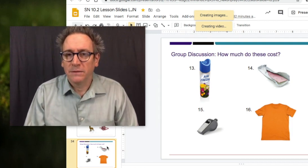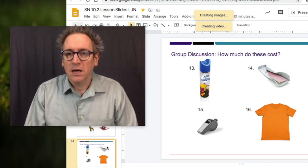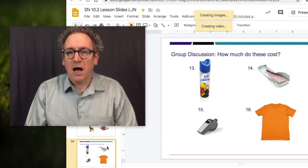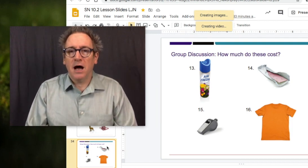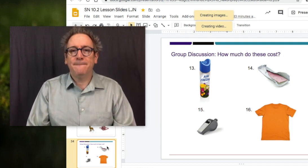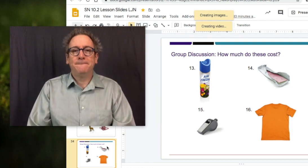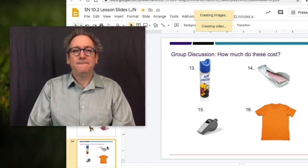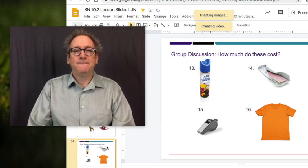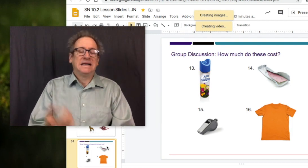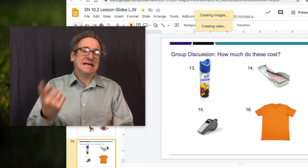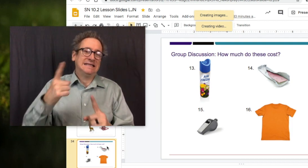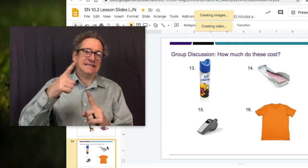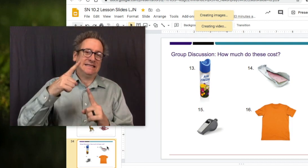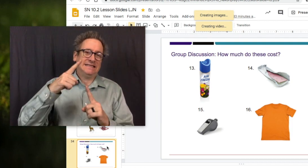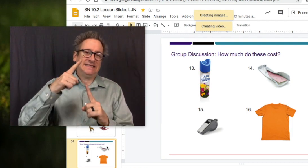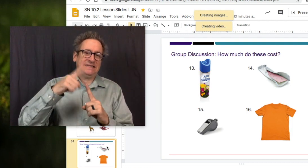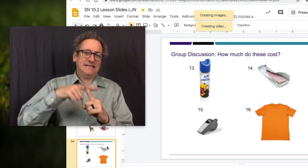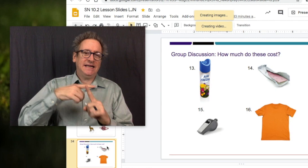well.